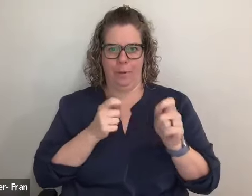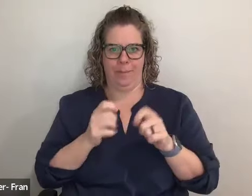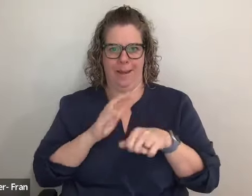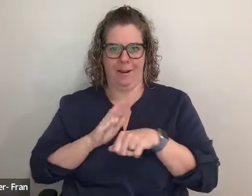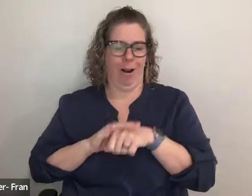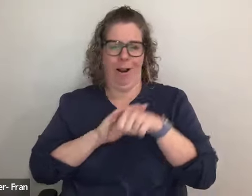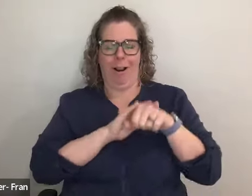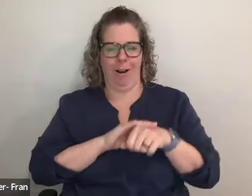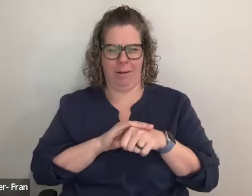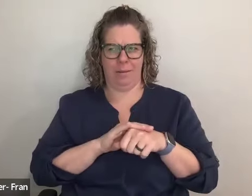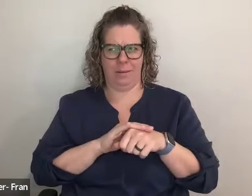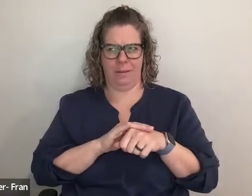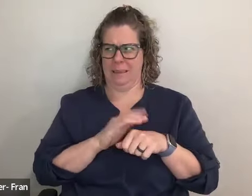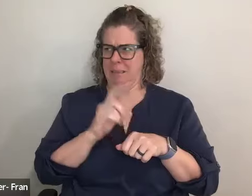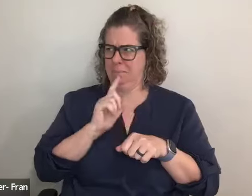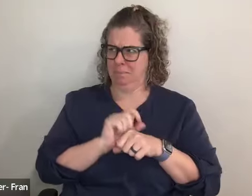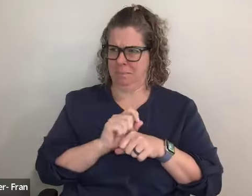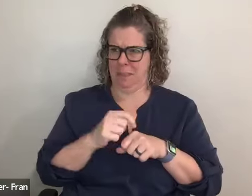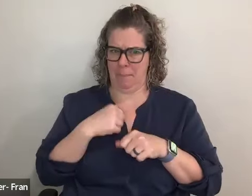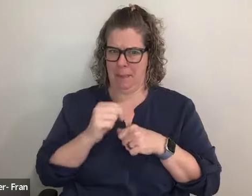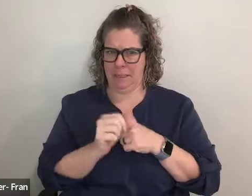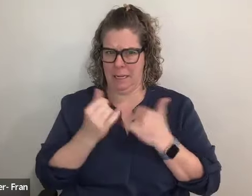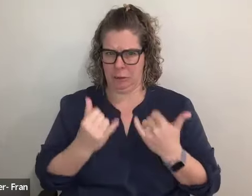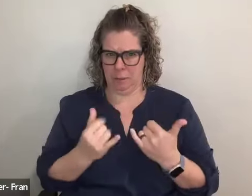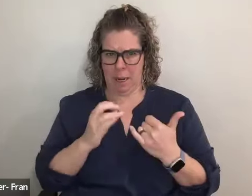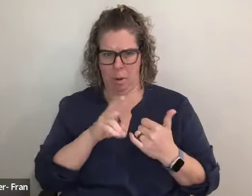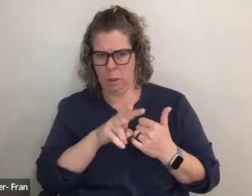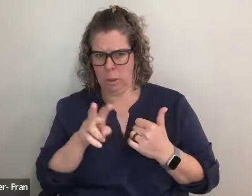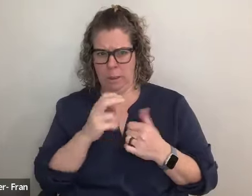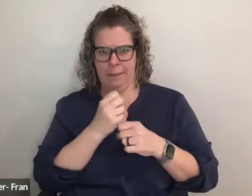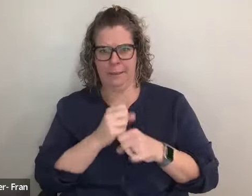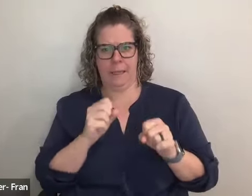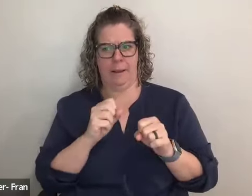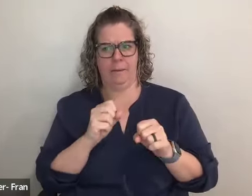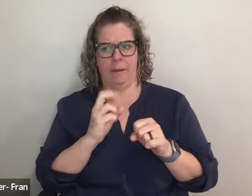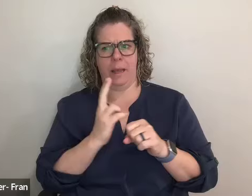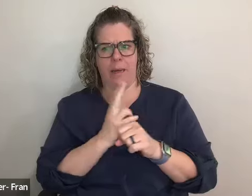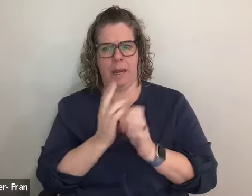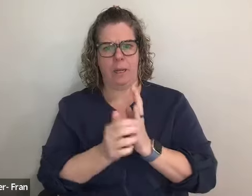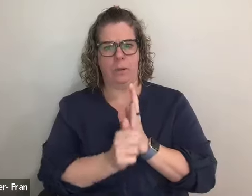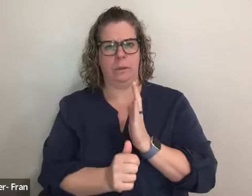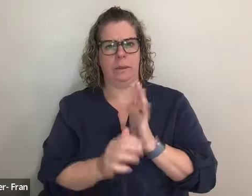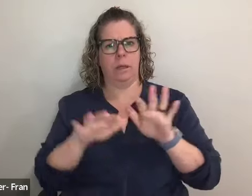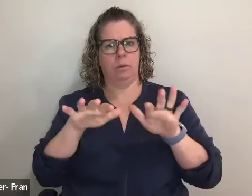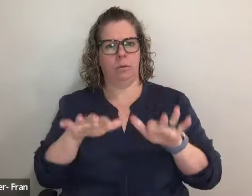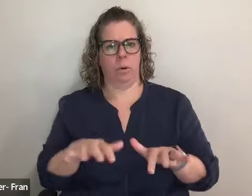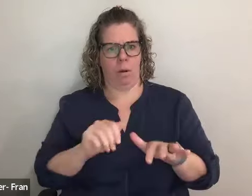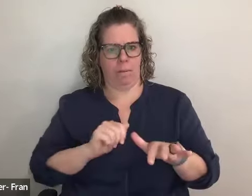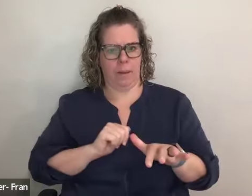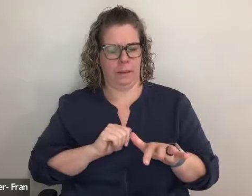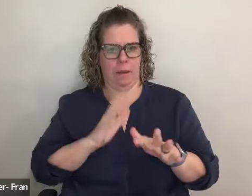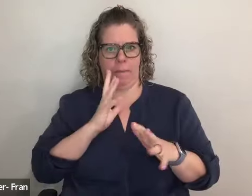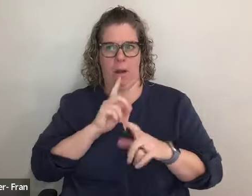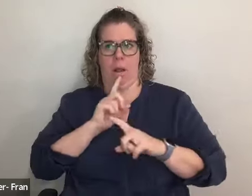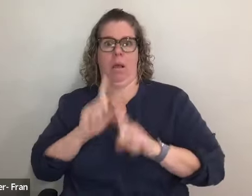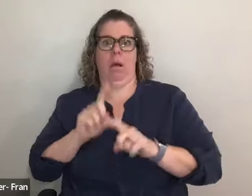say, am I in danger right now? Or am I safe? Can I use a skill to calm myself down? And so again, this is